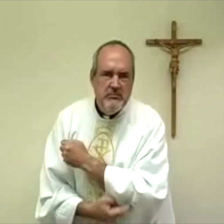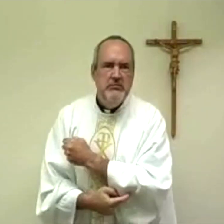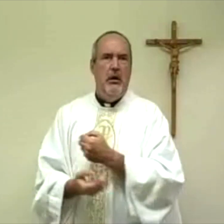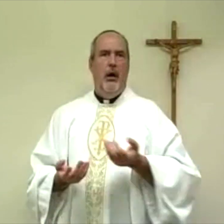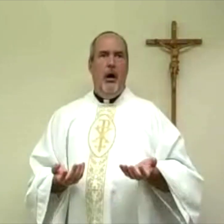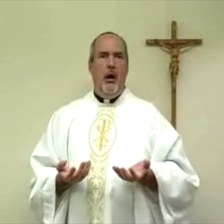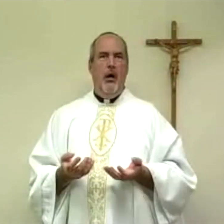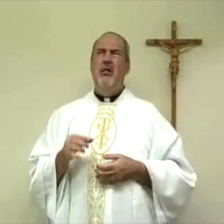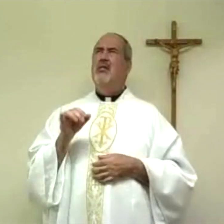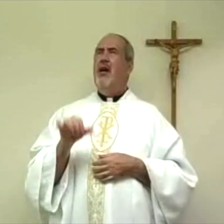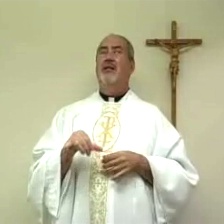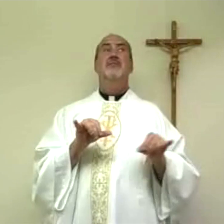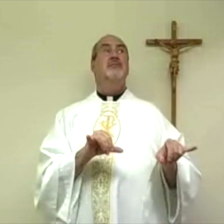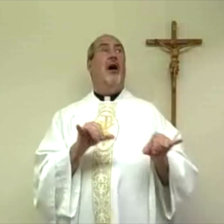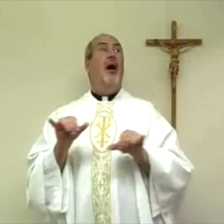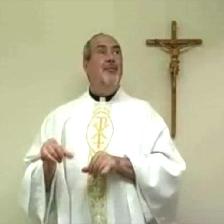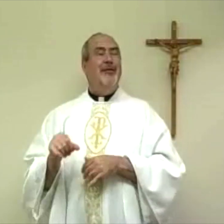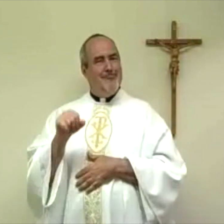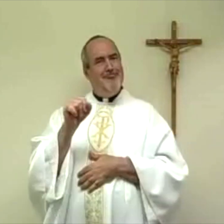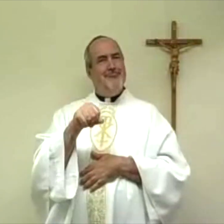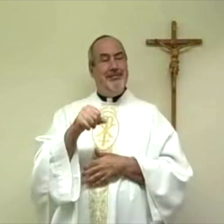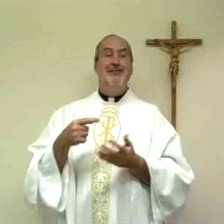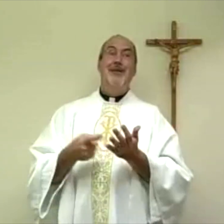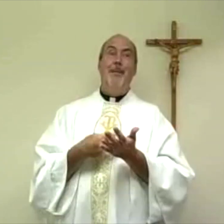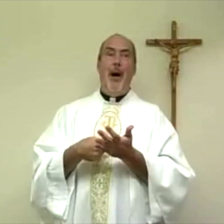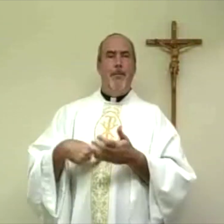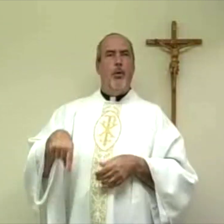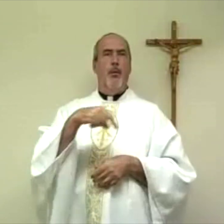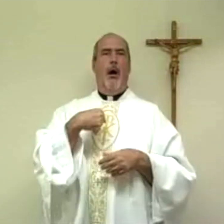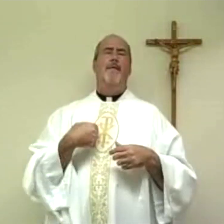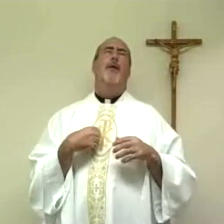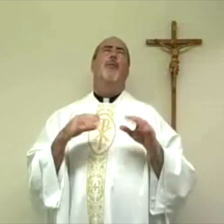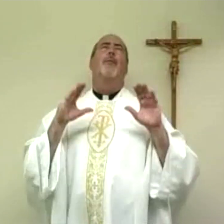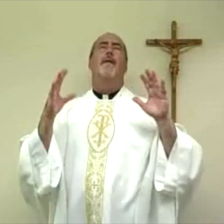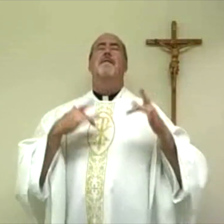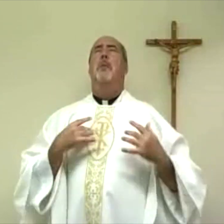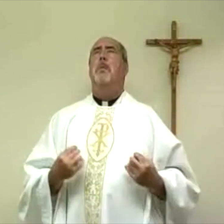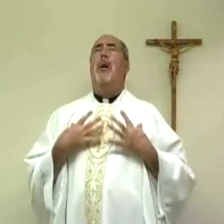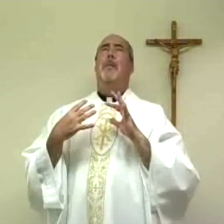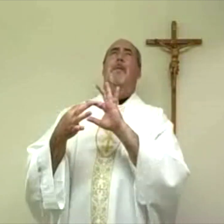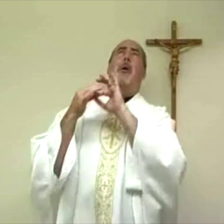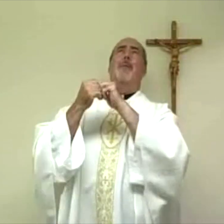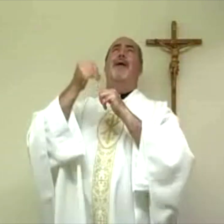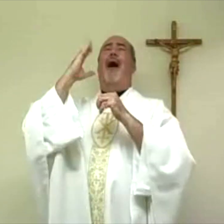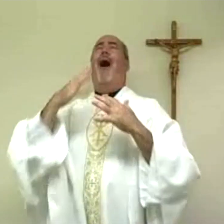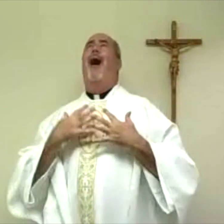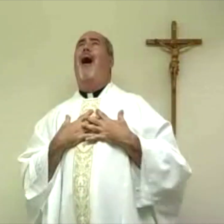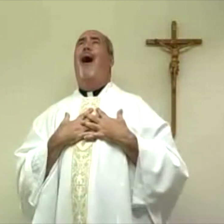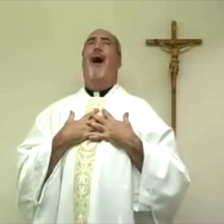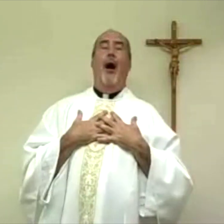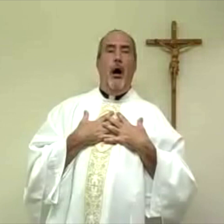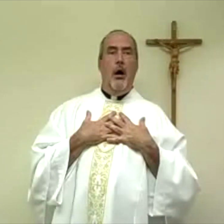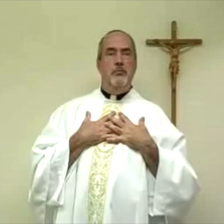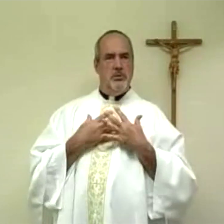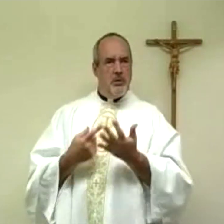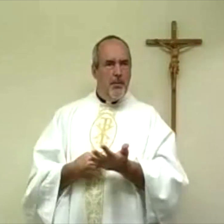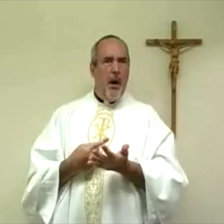devil tempted Him and tormented Him. So it's kind of like with us, when we have this wonderful thing that